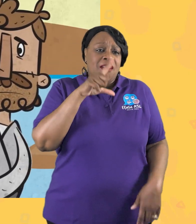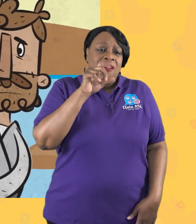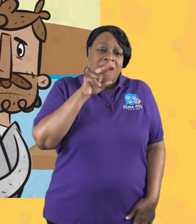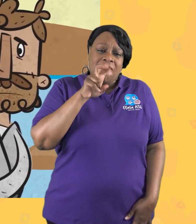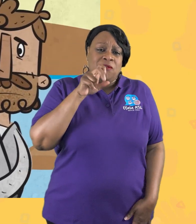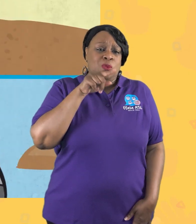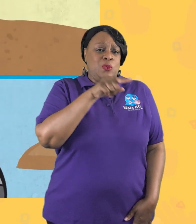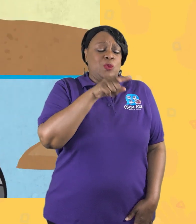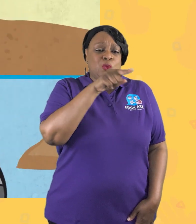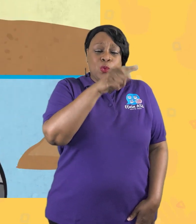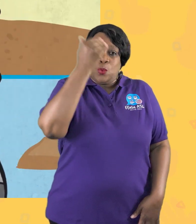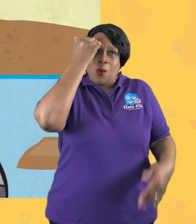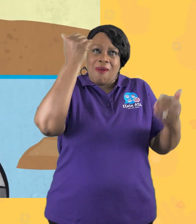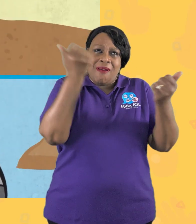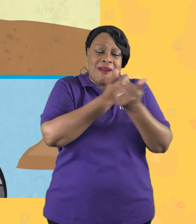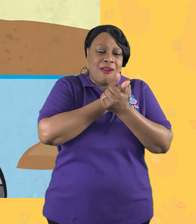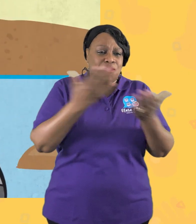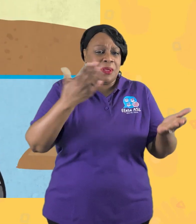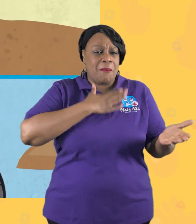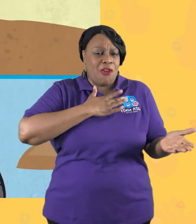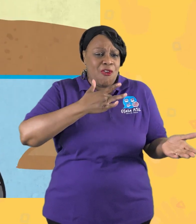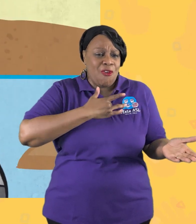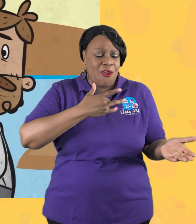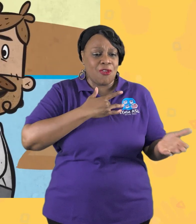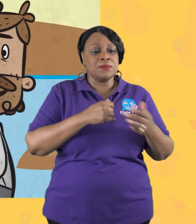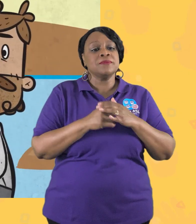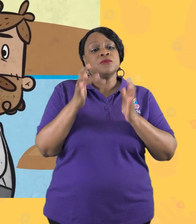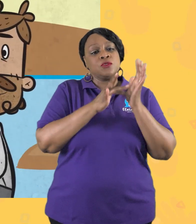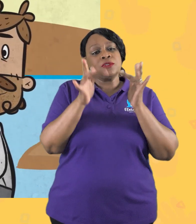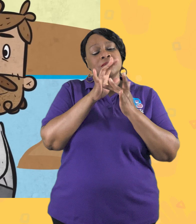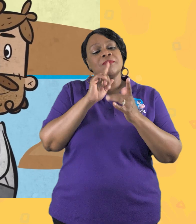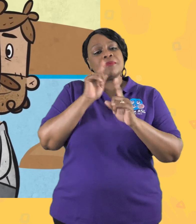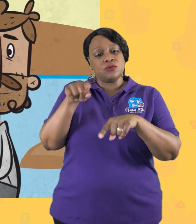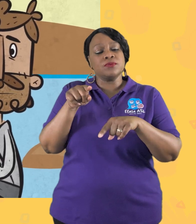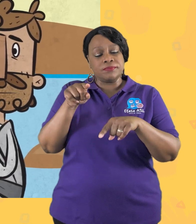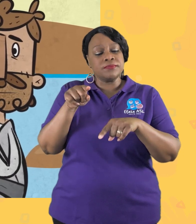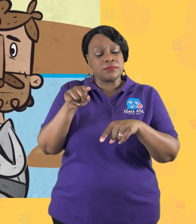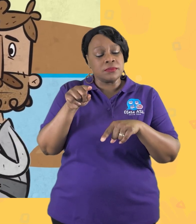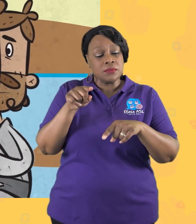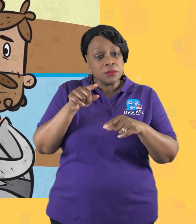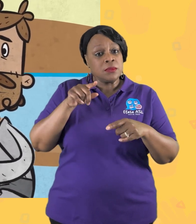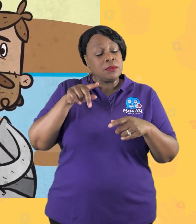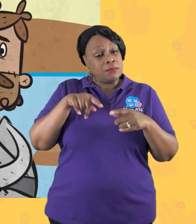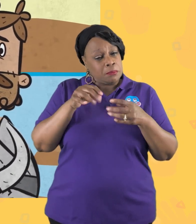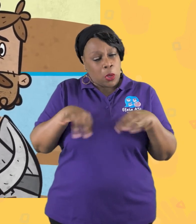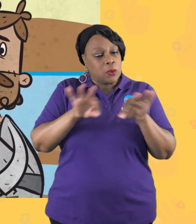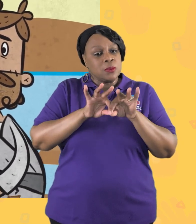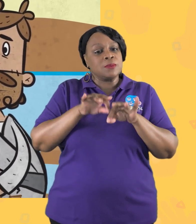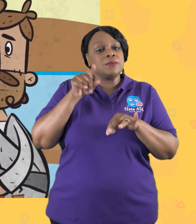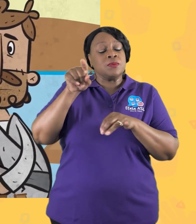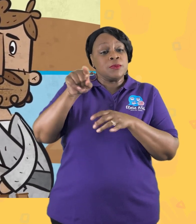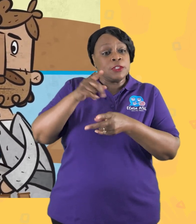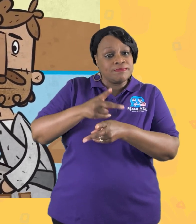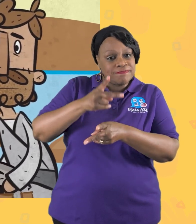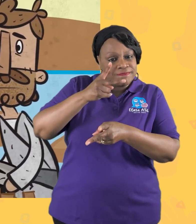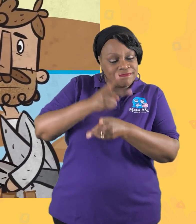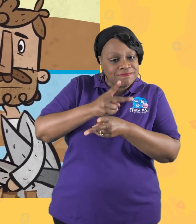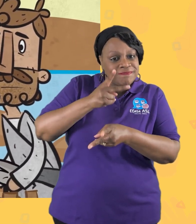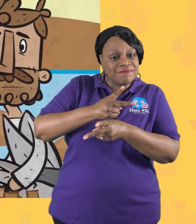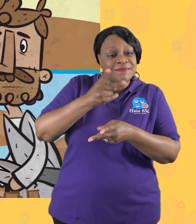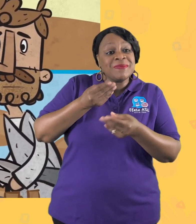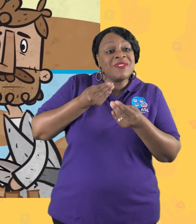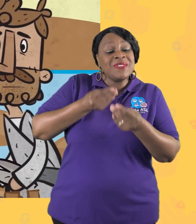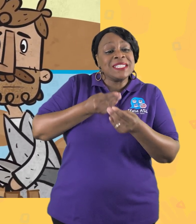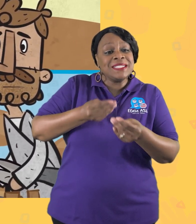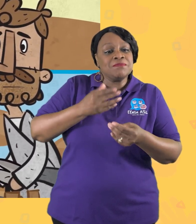he said, "You know everything. You know that I love you." So Jesus said one last time,